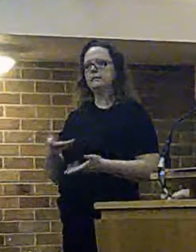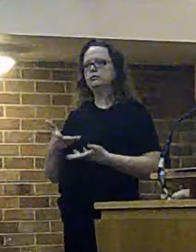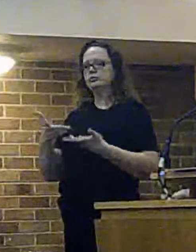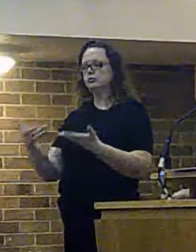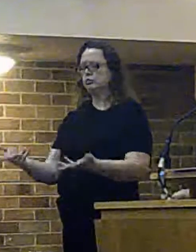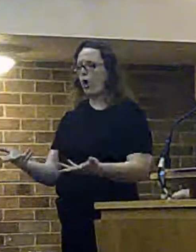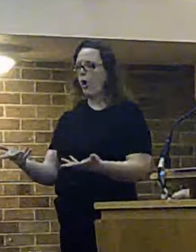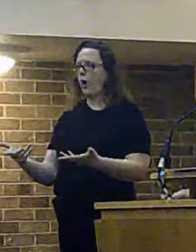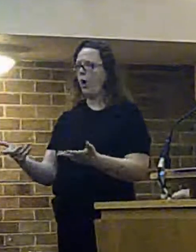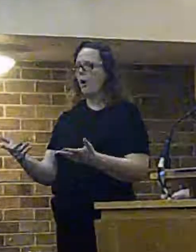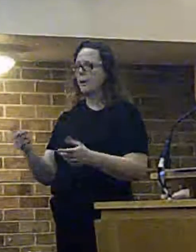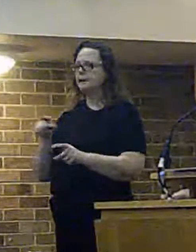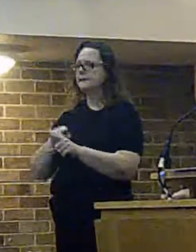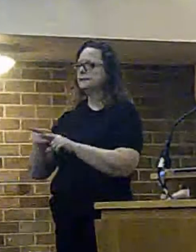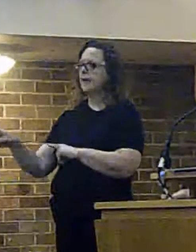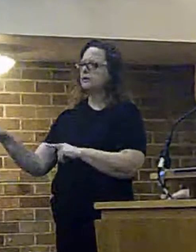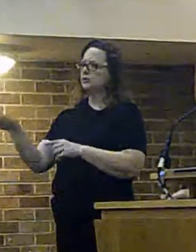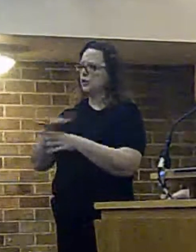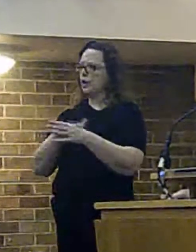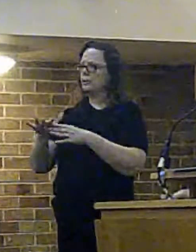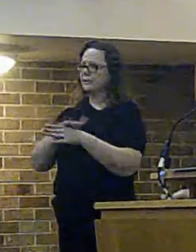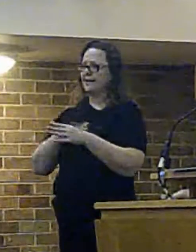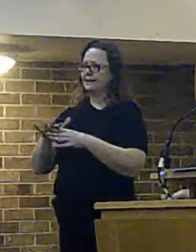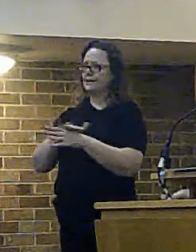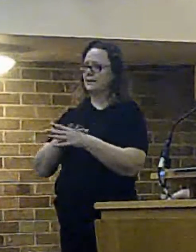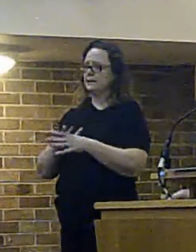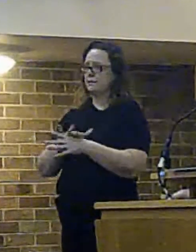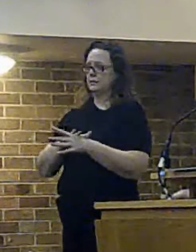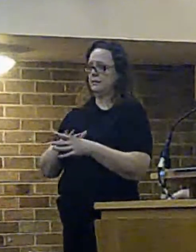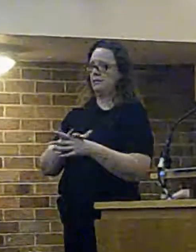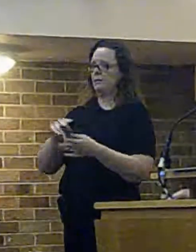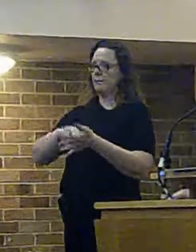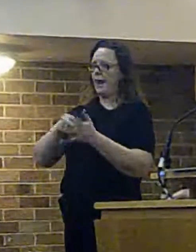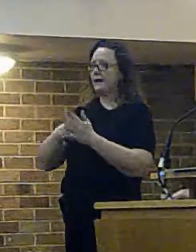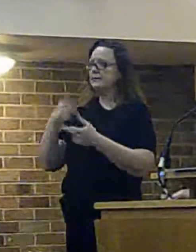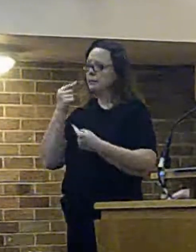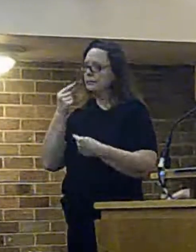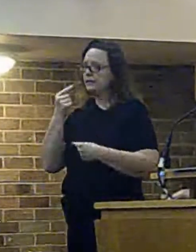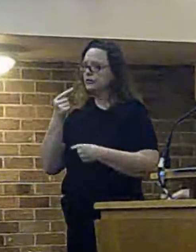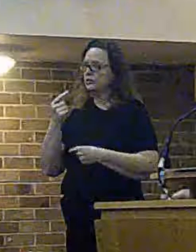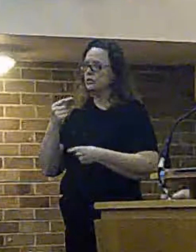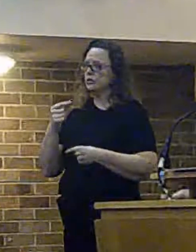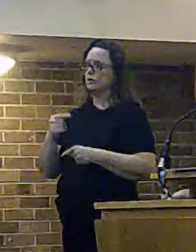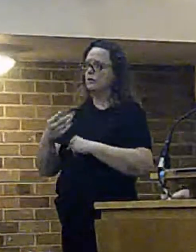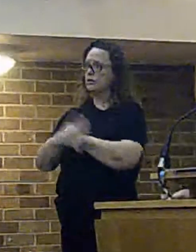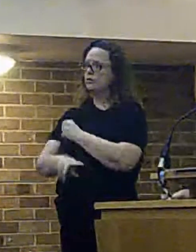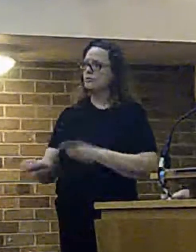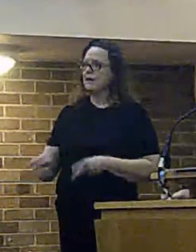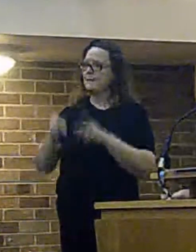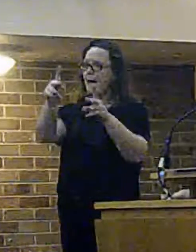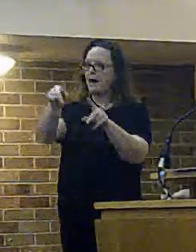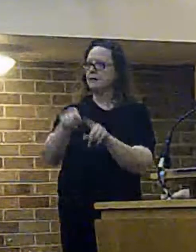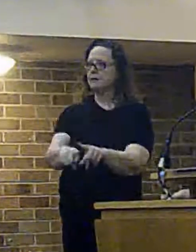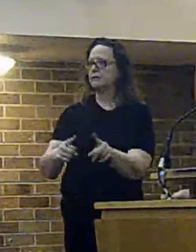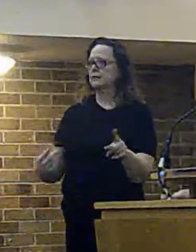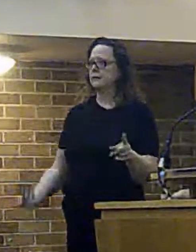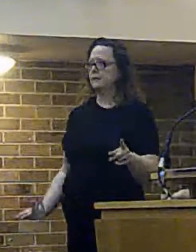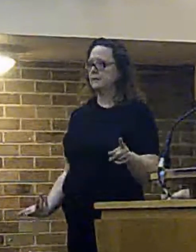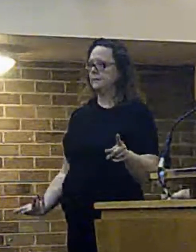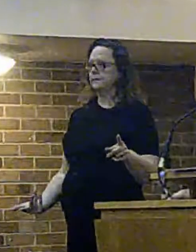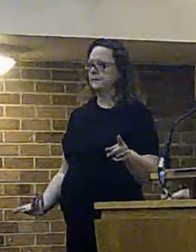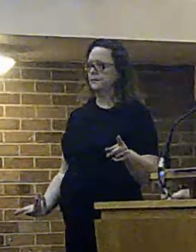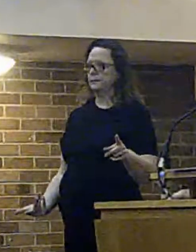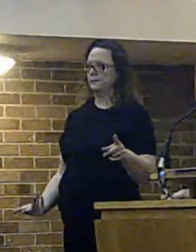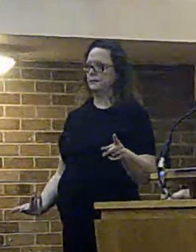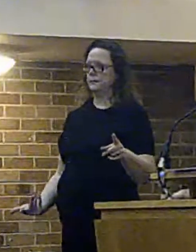special circumstances to achieve planning permission for any other site. And we have looked at a number of sites.